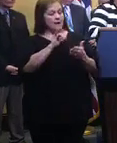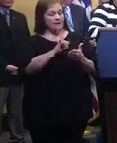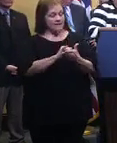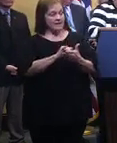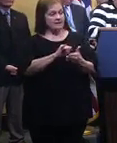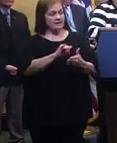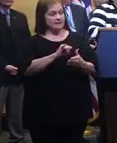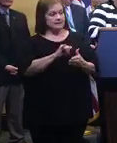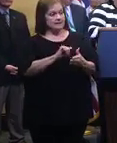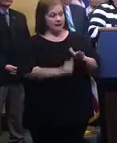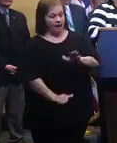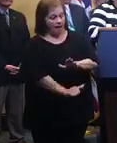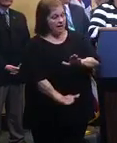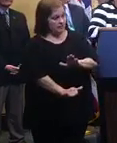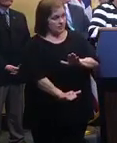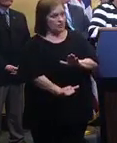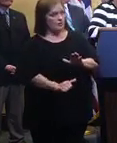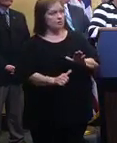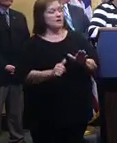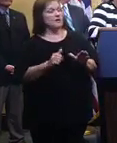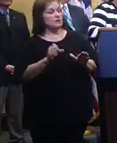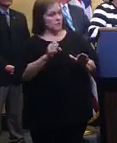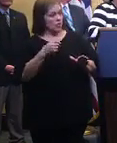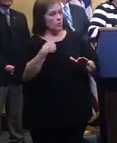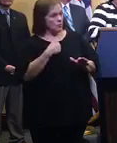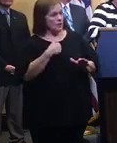of it, and we're working towards it.